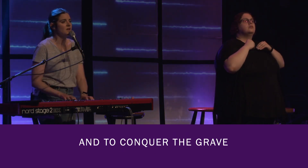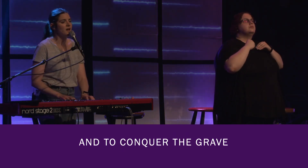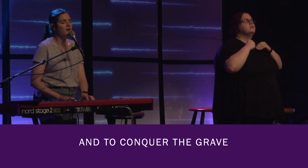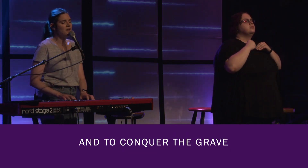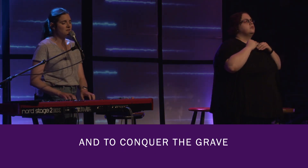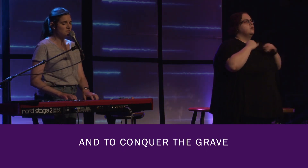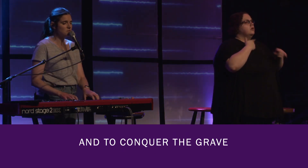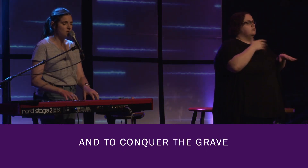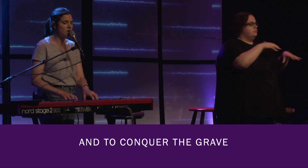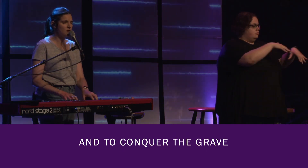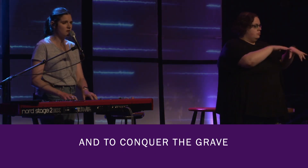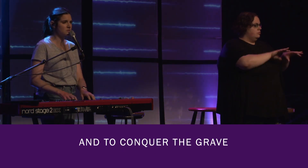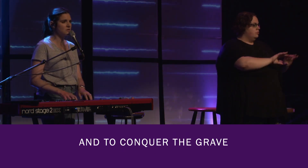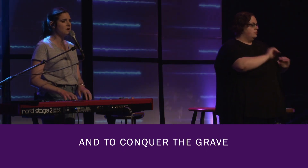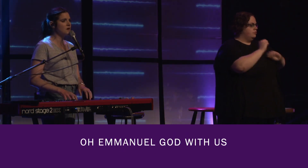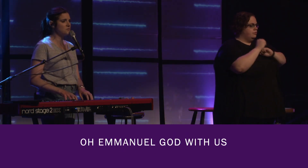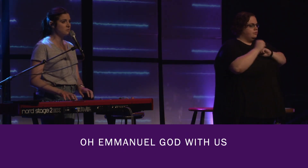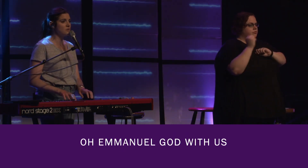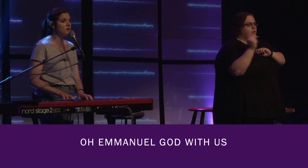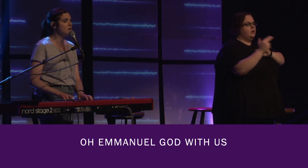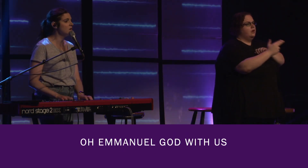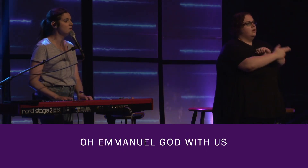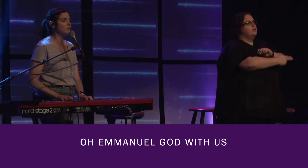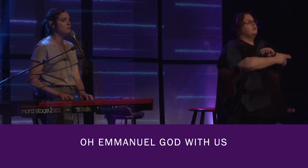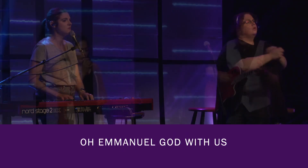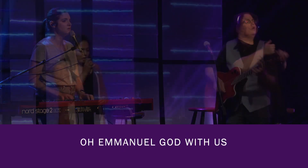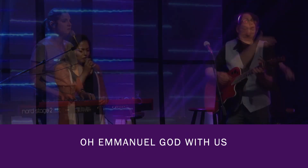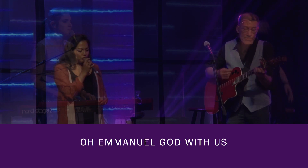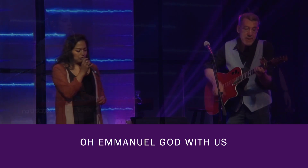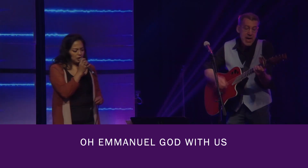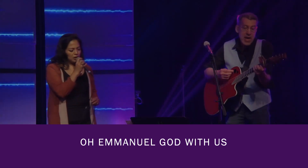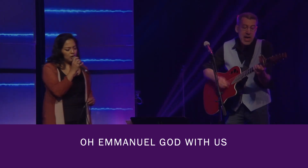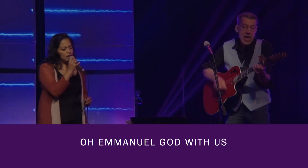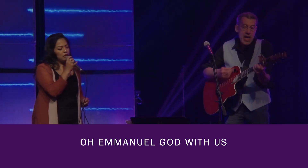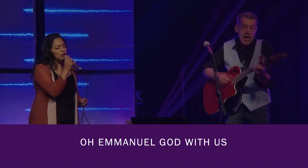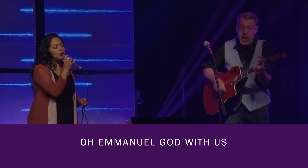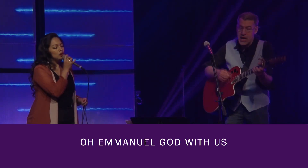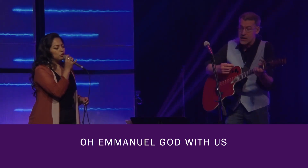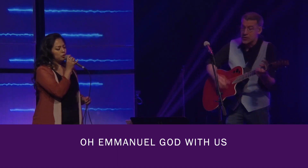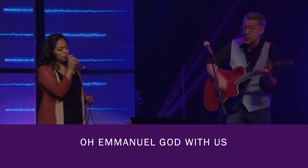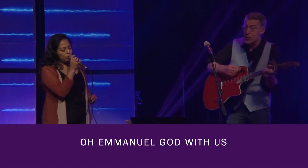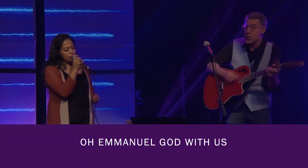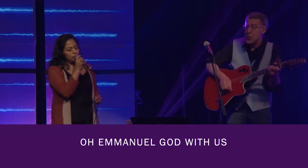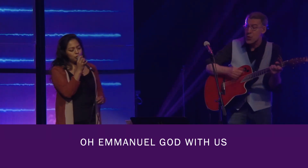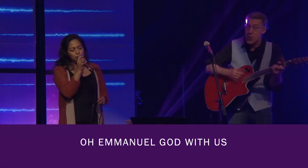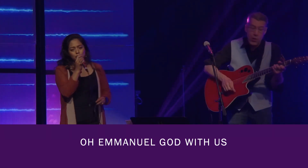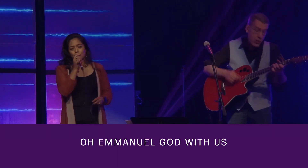shame, and to conquer the grave. Oh,